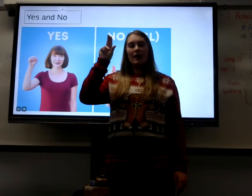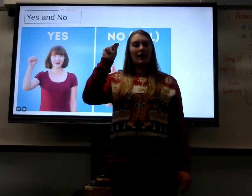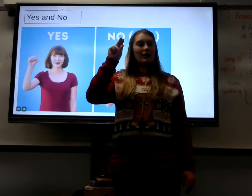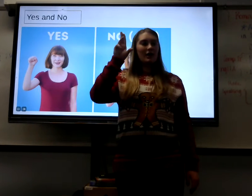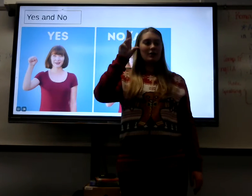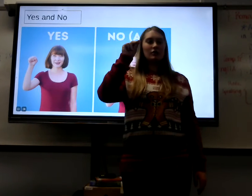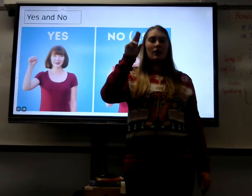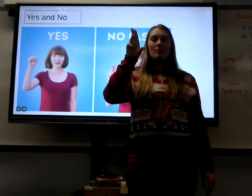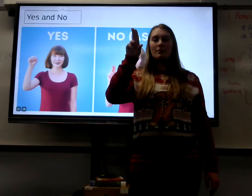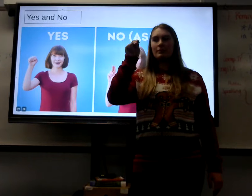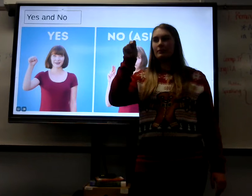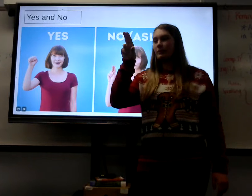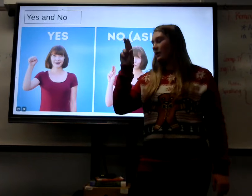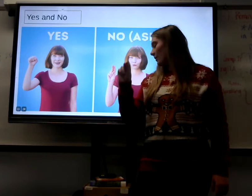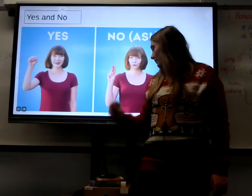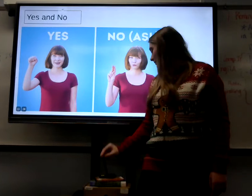and like chomp, No.